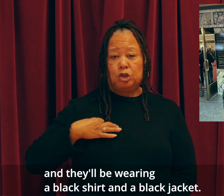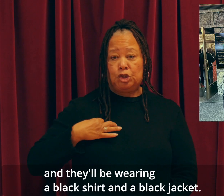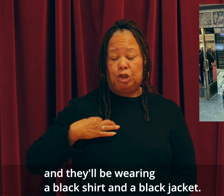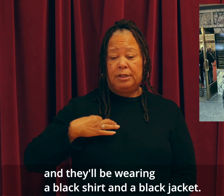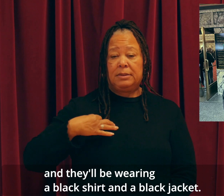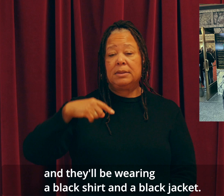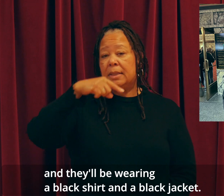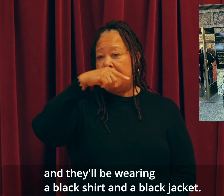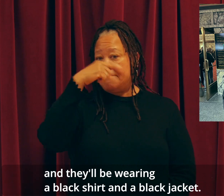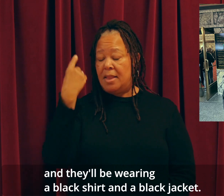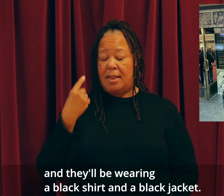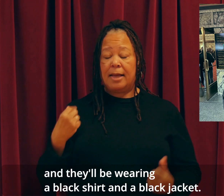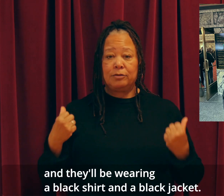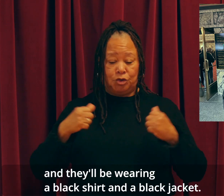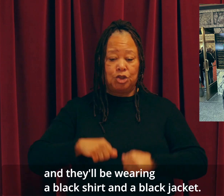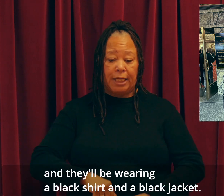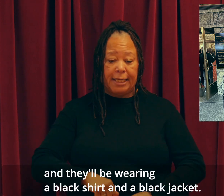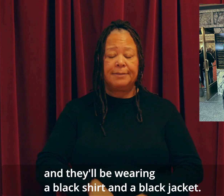and they'll be wearing a black shirt and a black jacket.